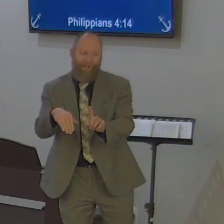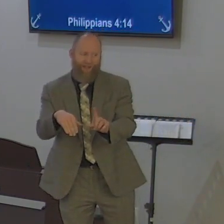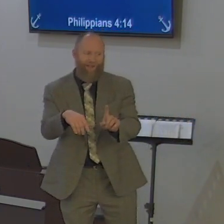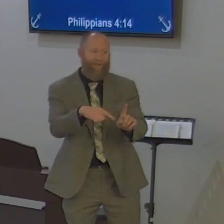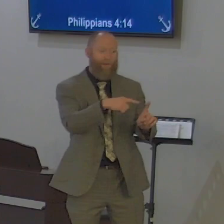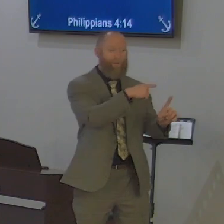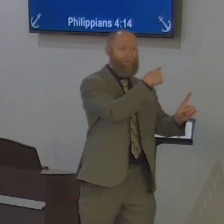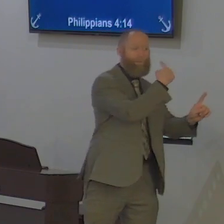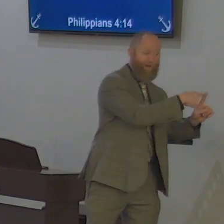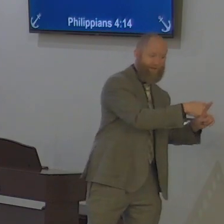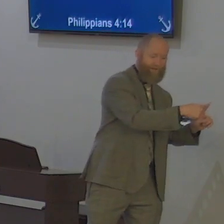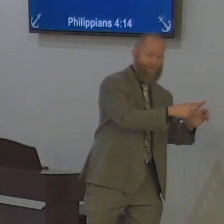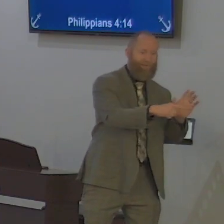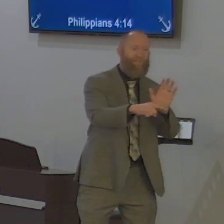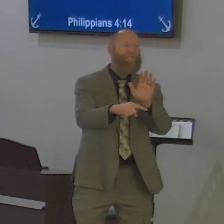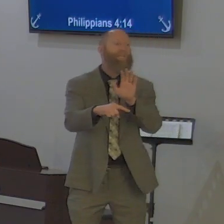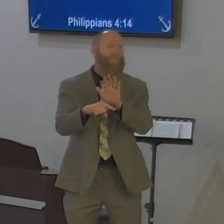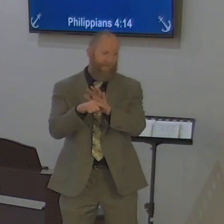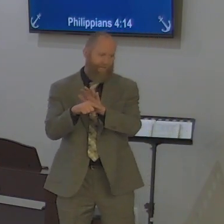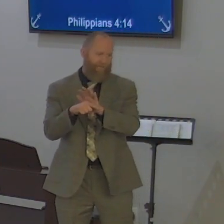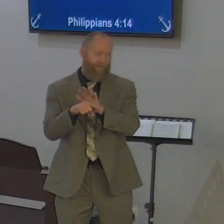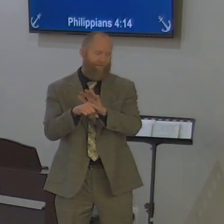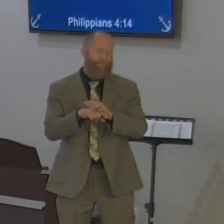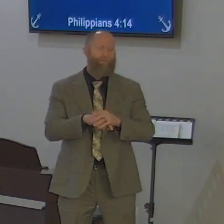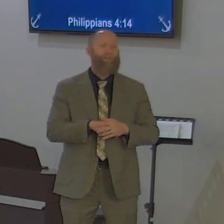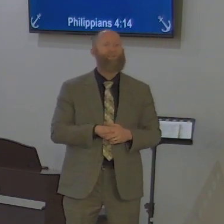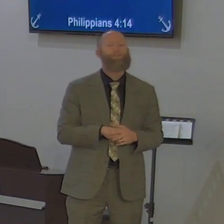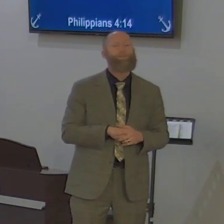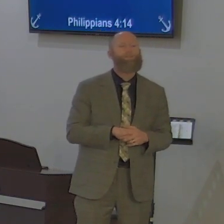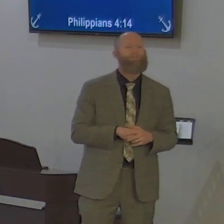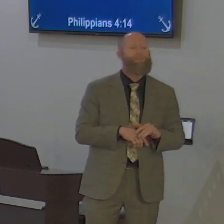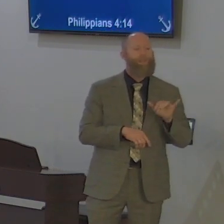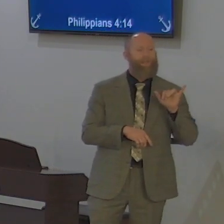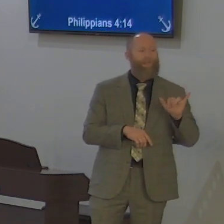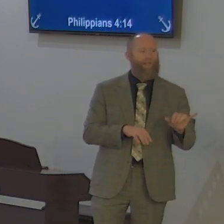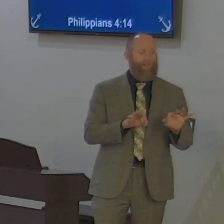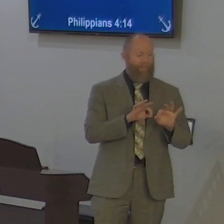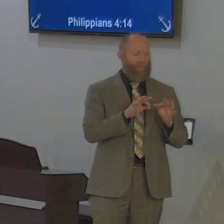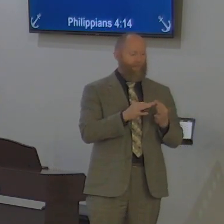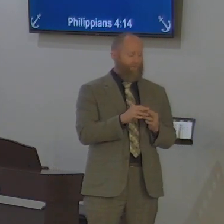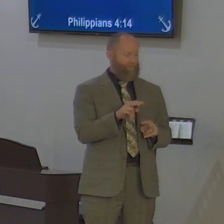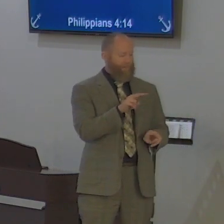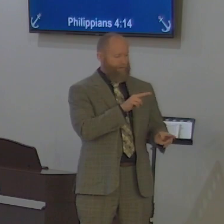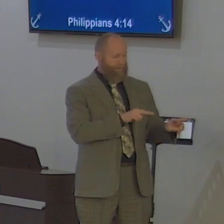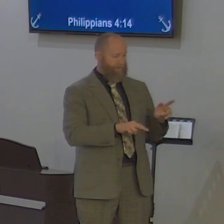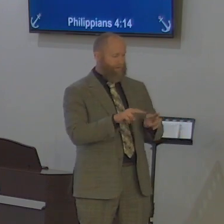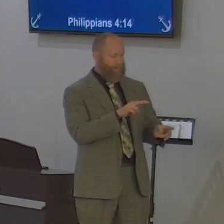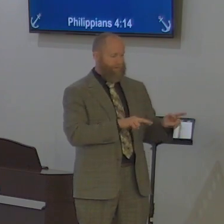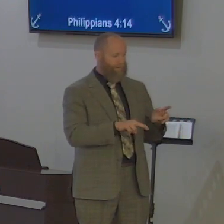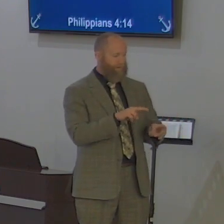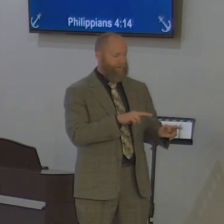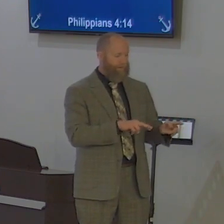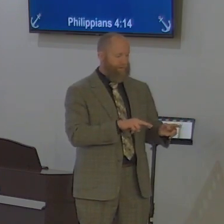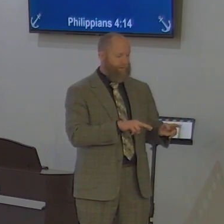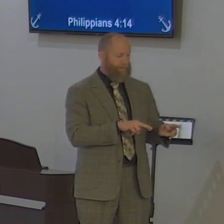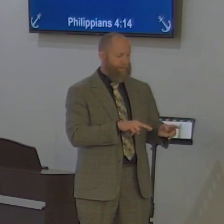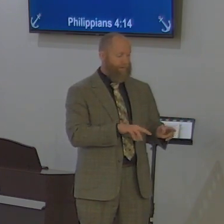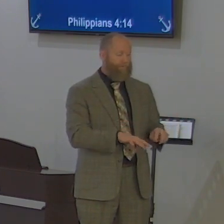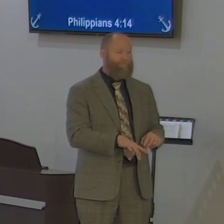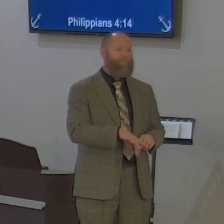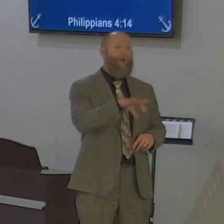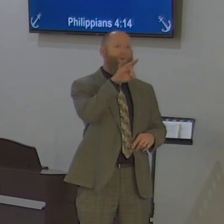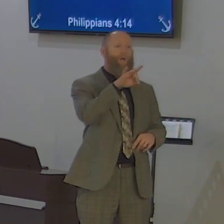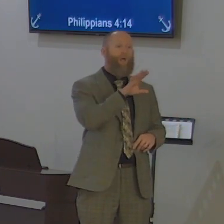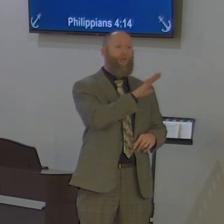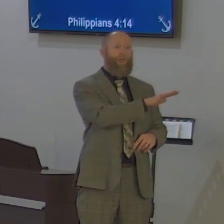very much. I'm trying to give you an example. I'm not in any way putting them down, but they had a marriage that was a wreck.